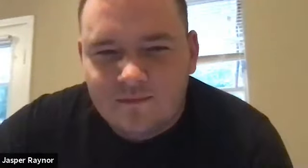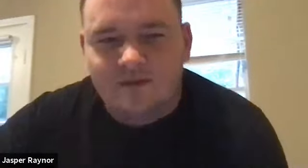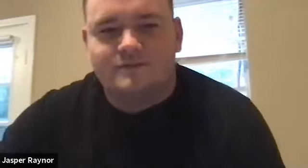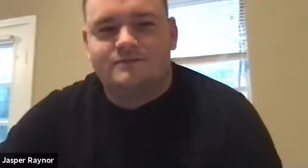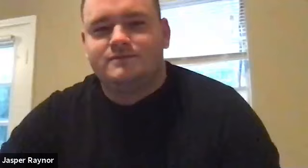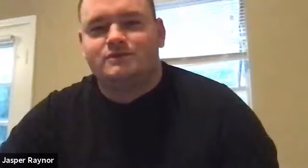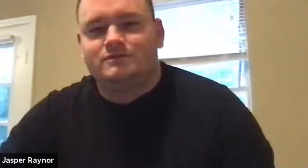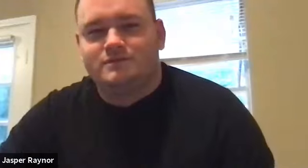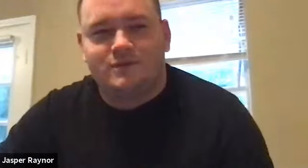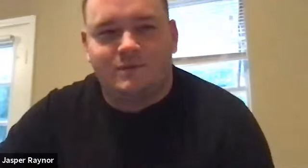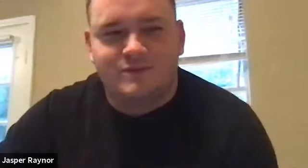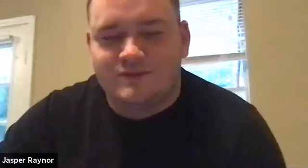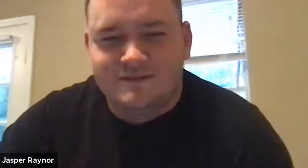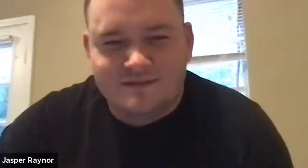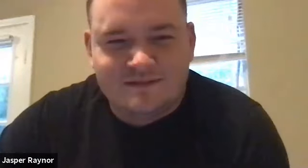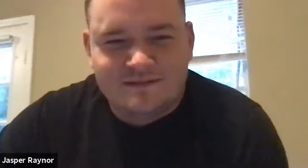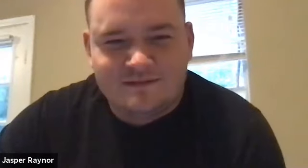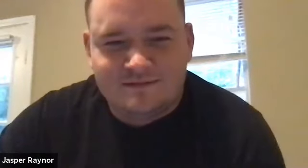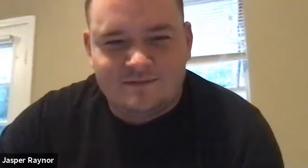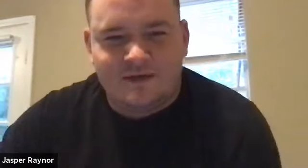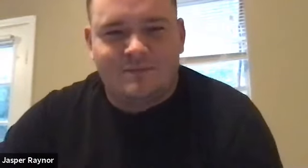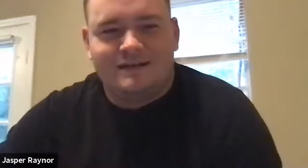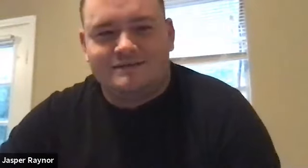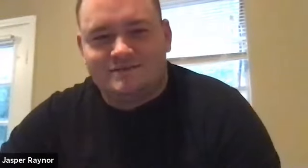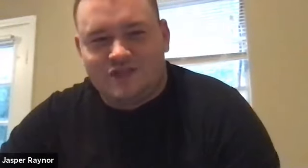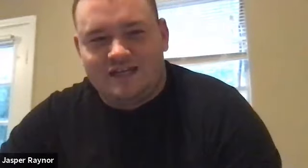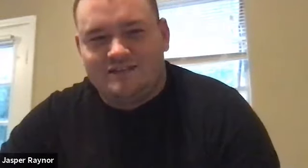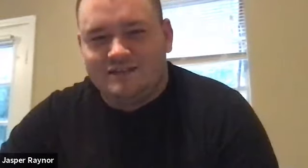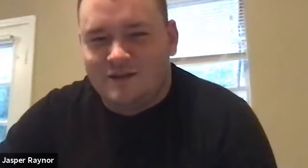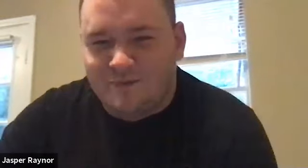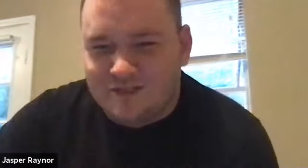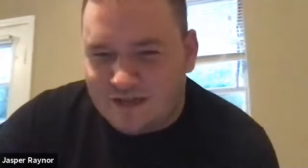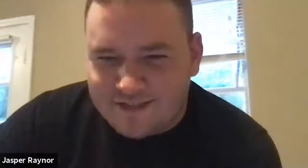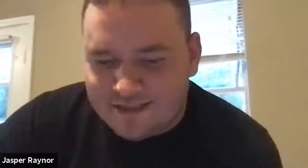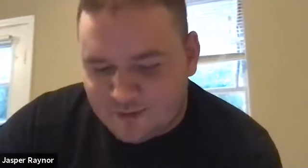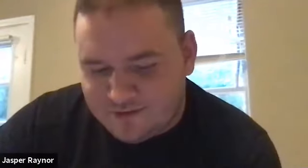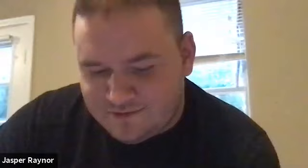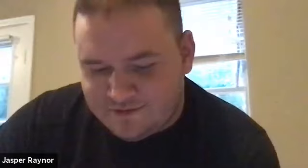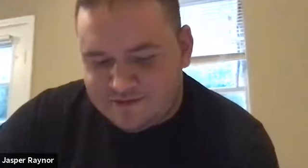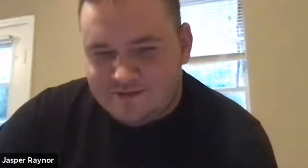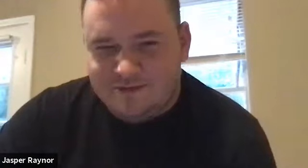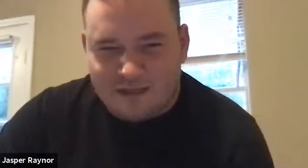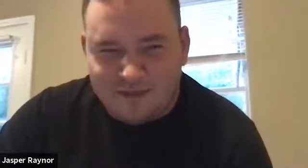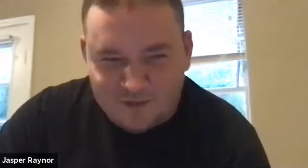Oh, shoot. 2 people joined. Welcome back, Shannon. Hope you're not driving anymore. You're making me